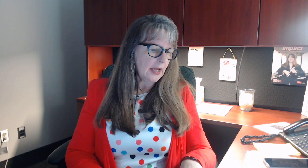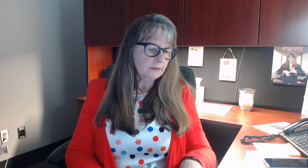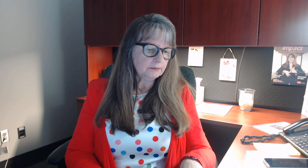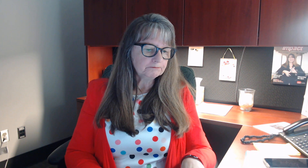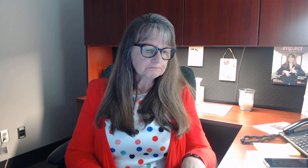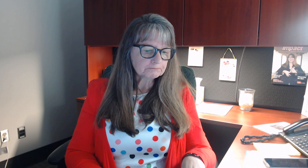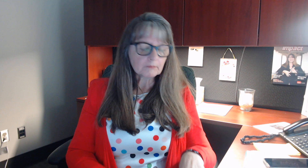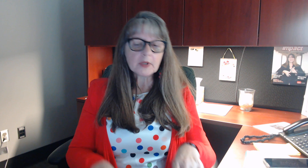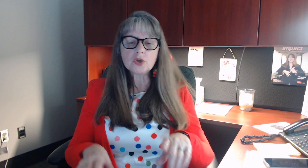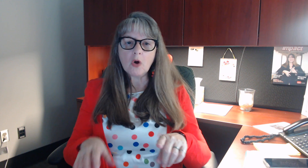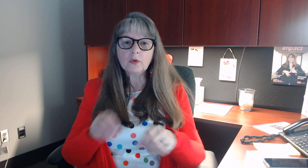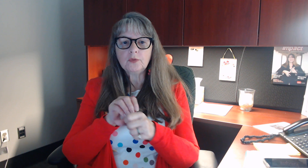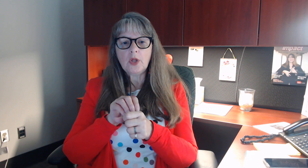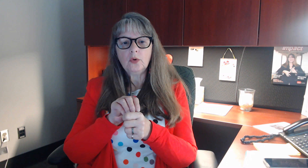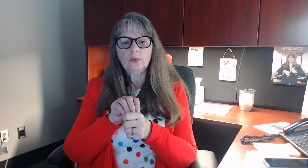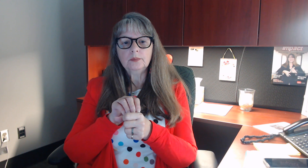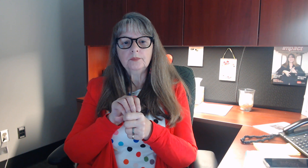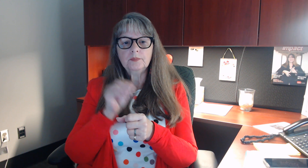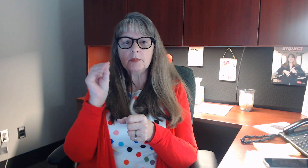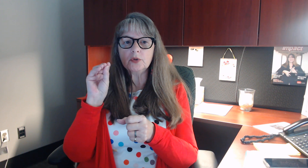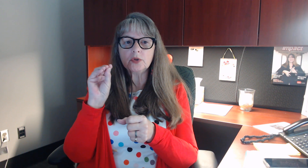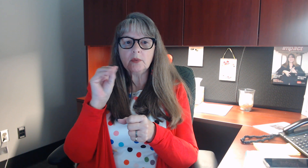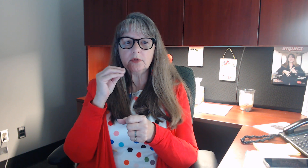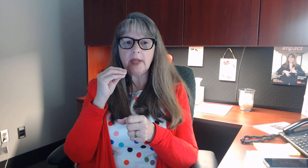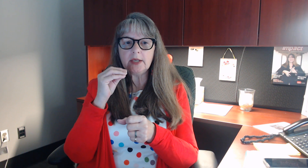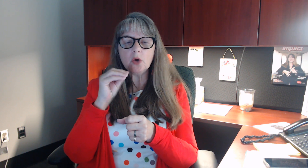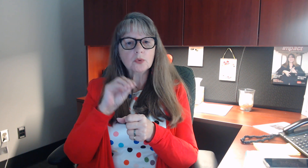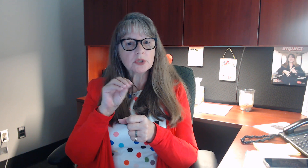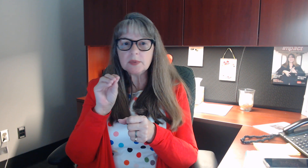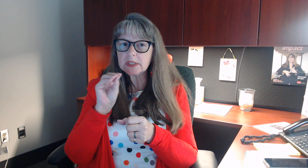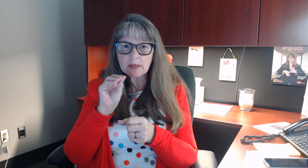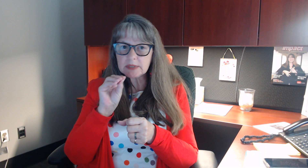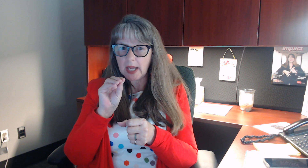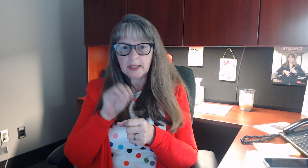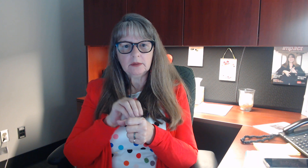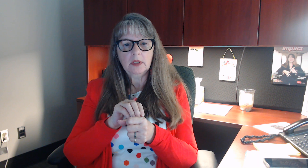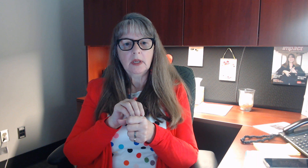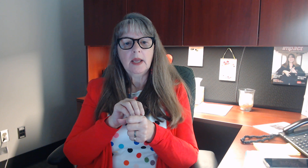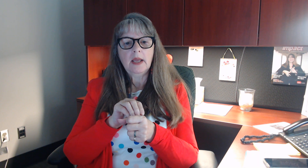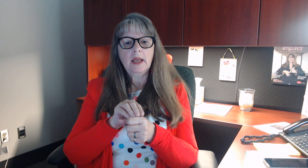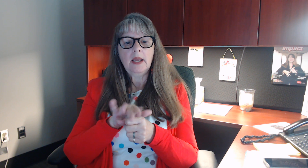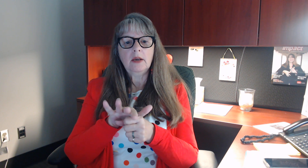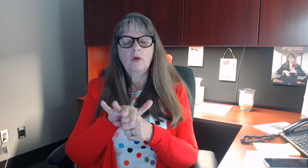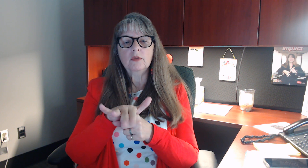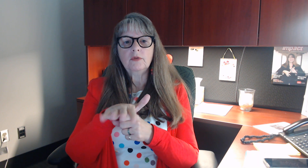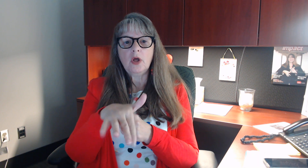Okay. To overflow. Remember, you start out with your flattened O. We're still with the same sign. And it